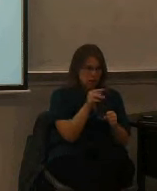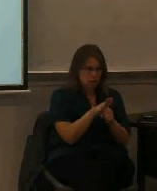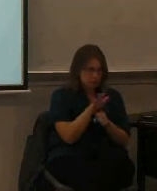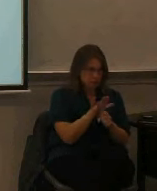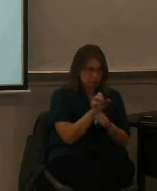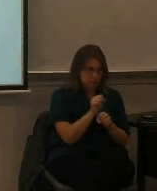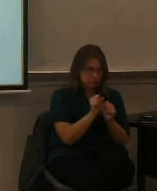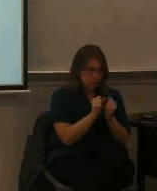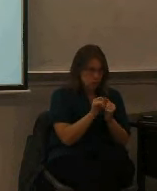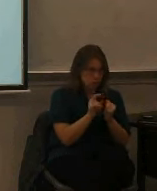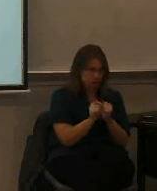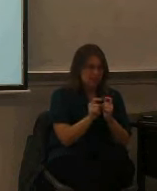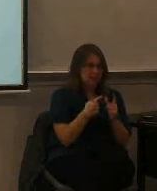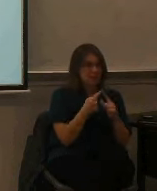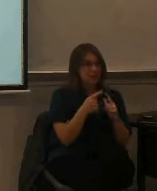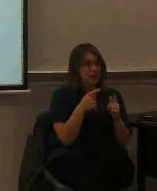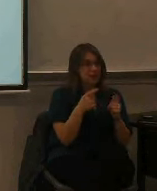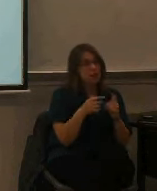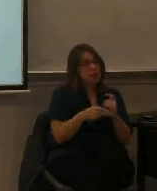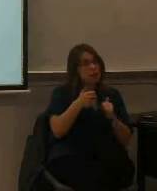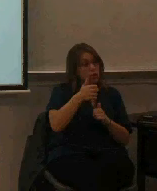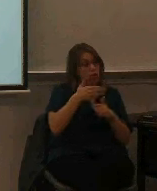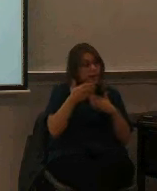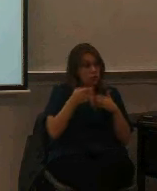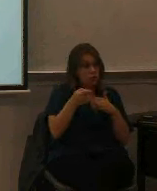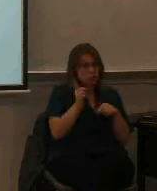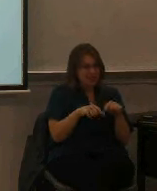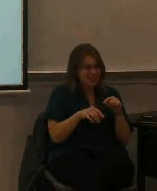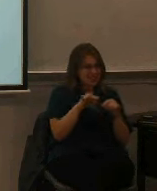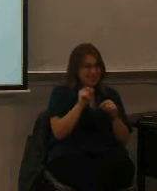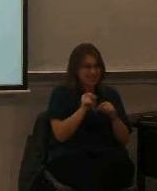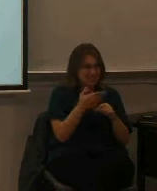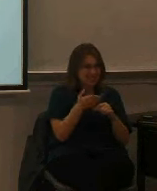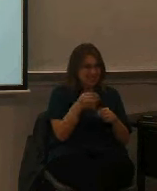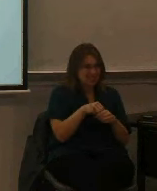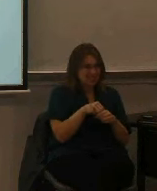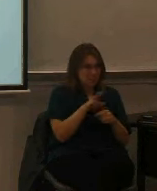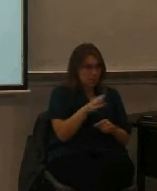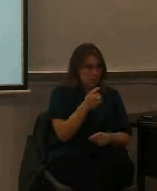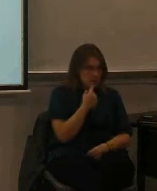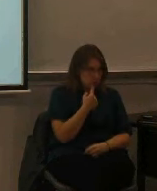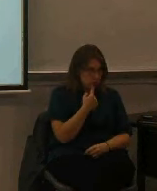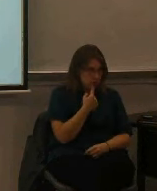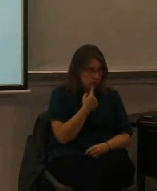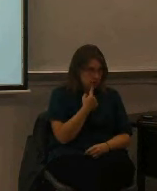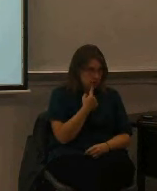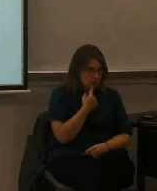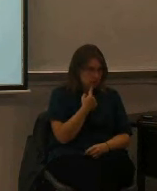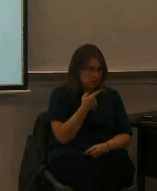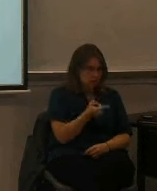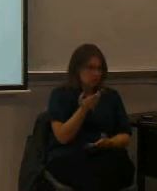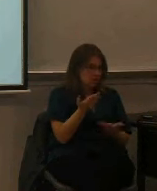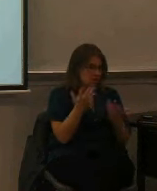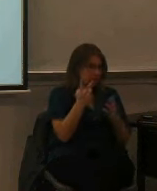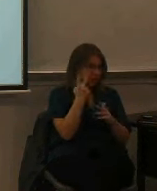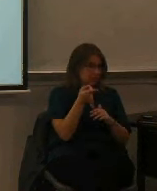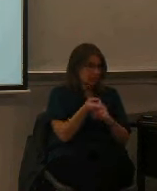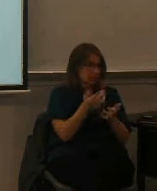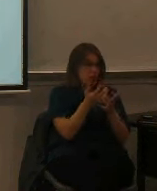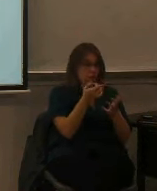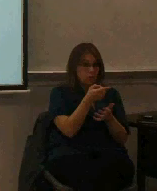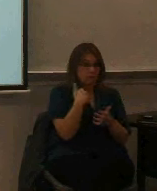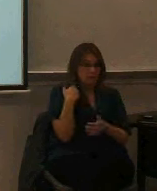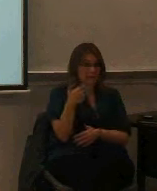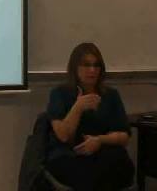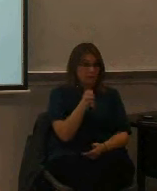with. And then at the upper end, you can't fit the stuff in your mouth. So we've already probably seen this. A number of you have had